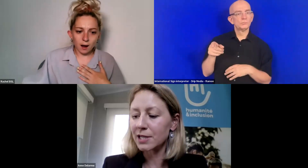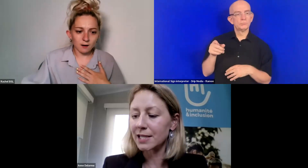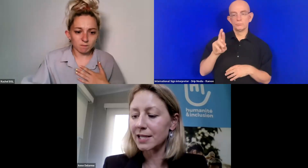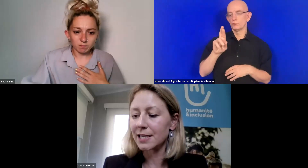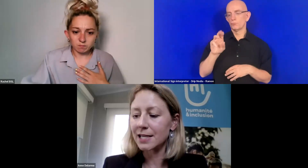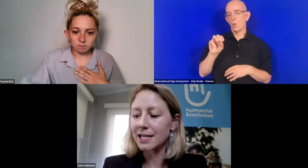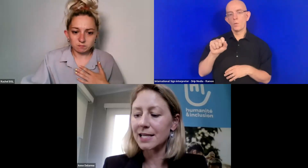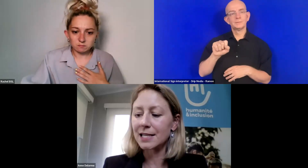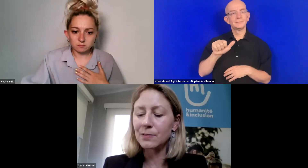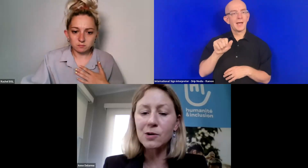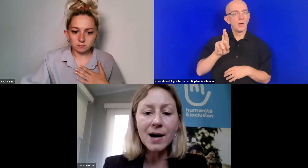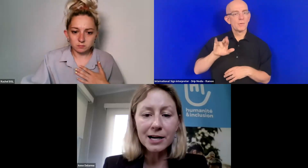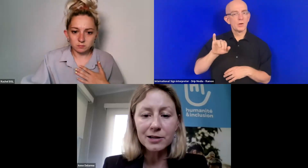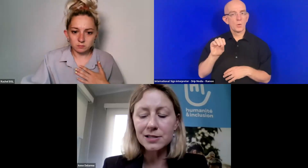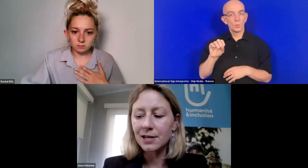this work